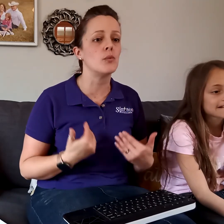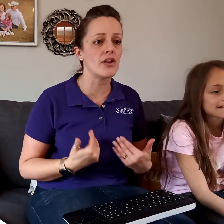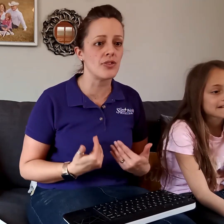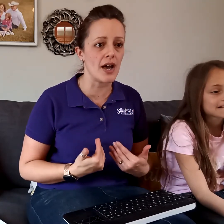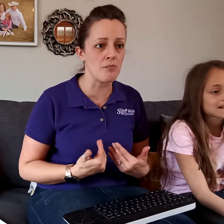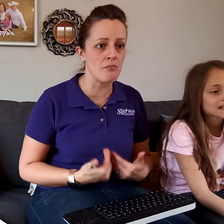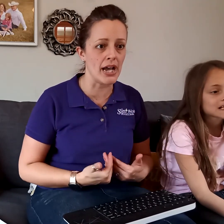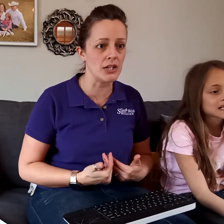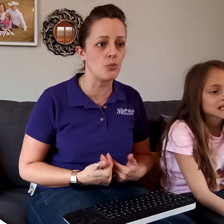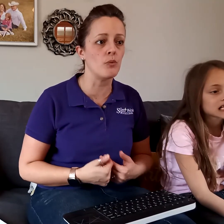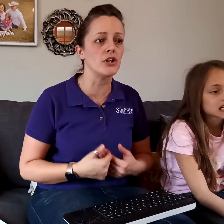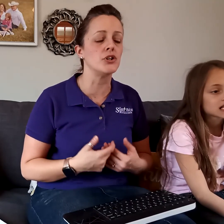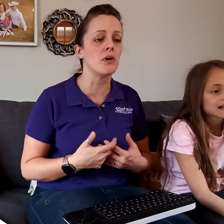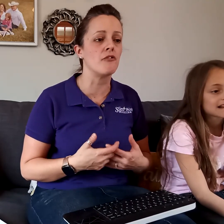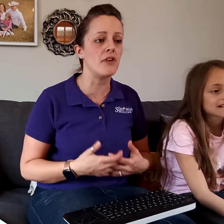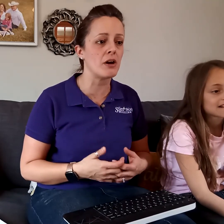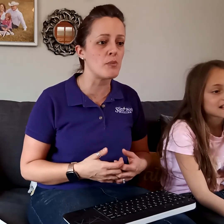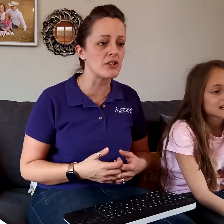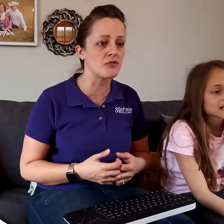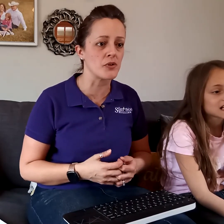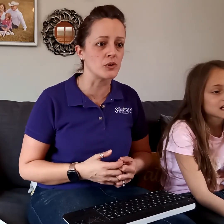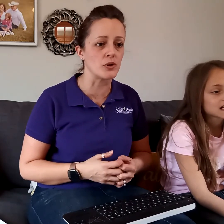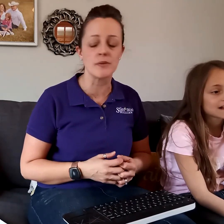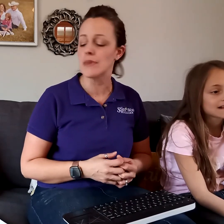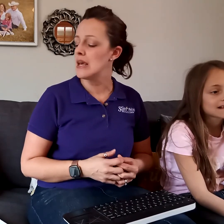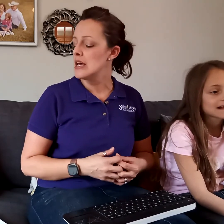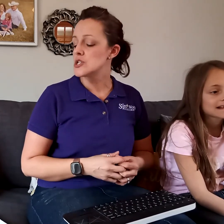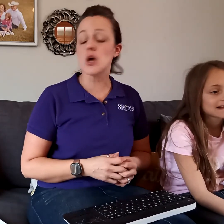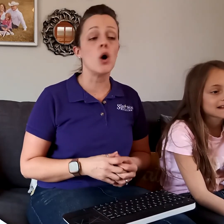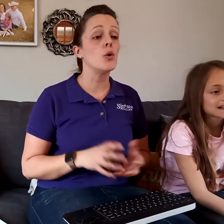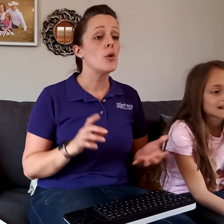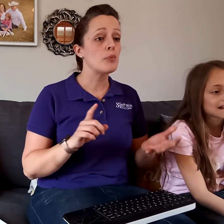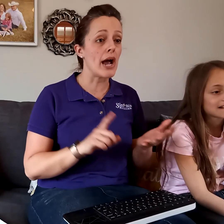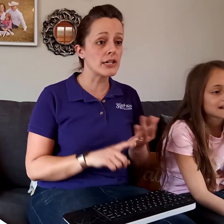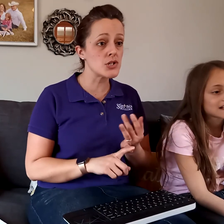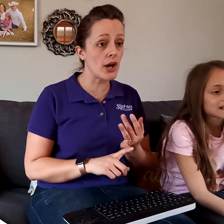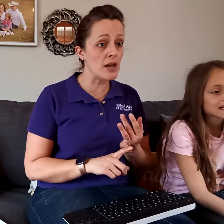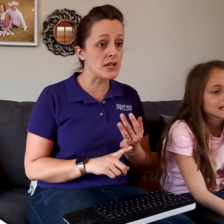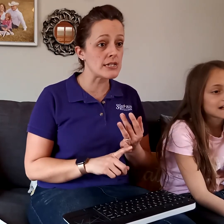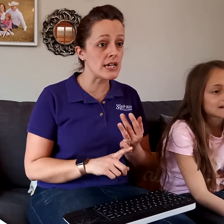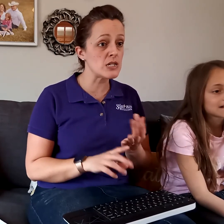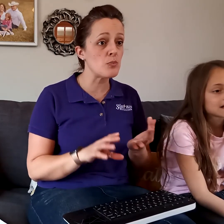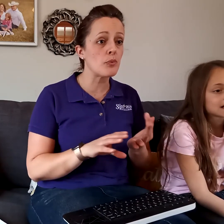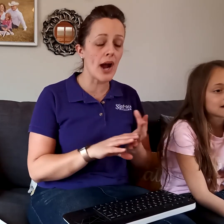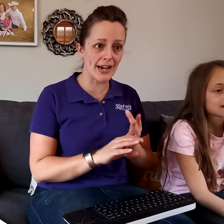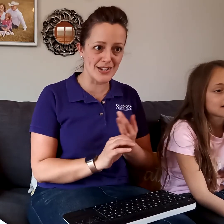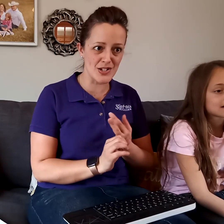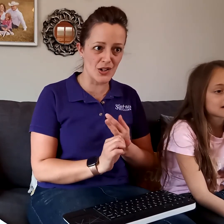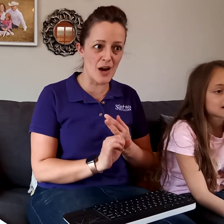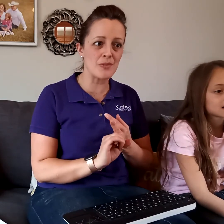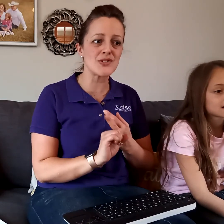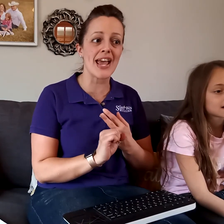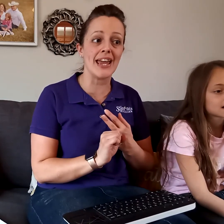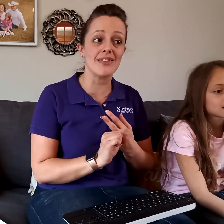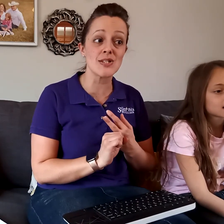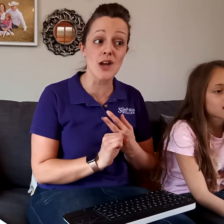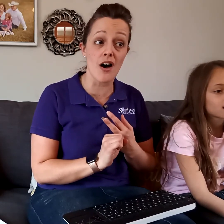thy might. We want to do our very best for the Lord. So practice your ABCs, practice your numbers and the song.